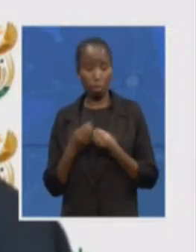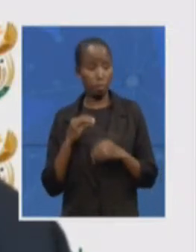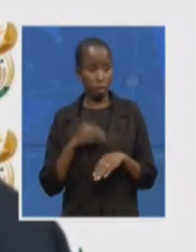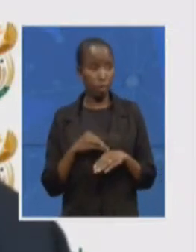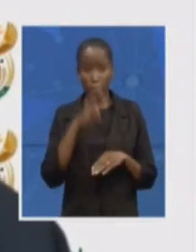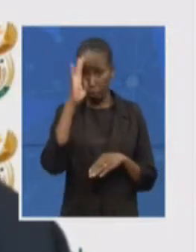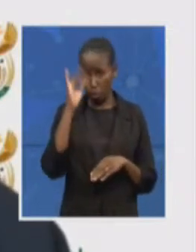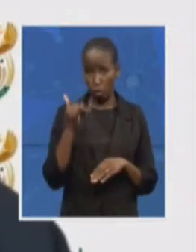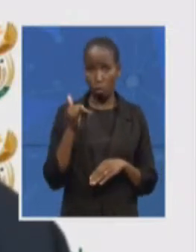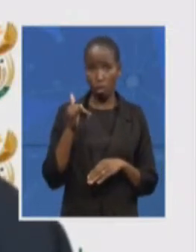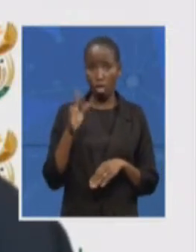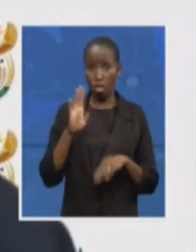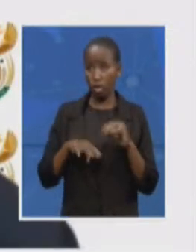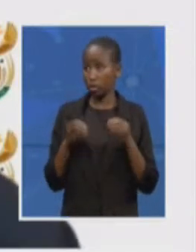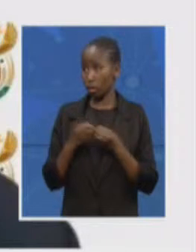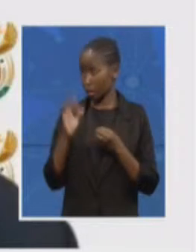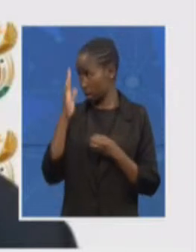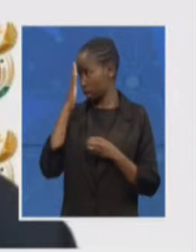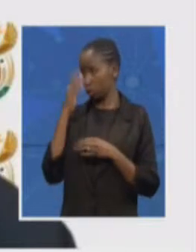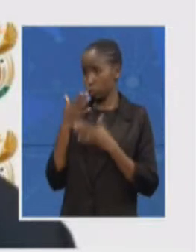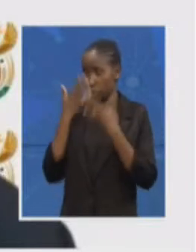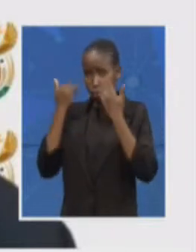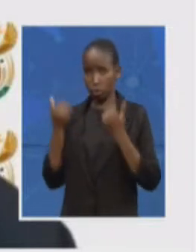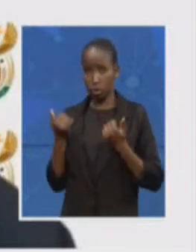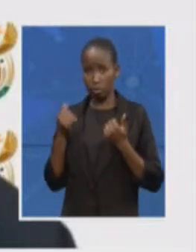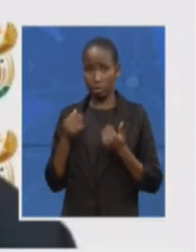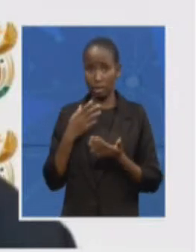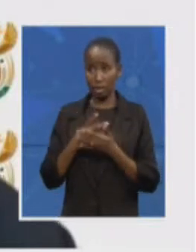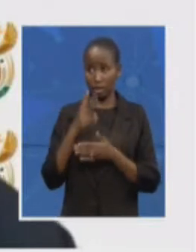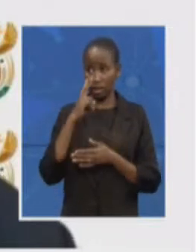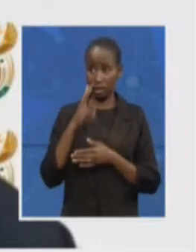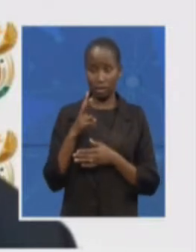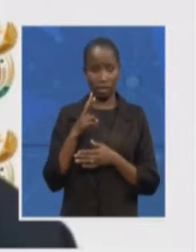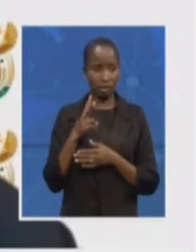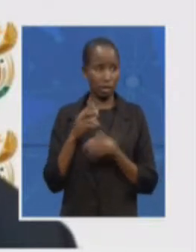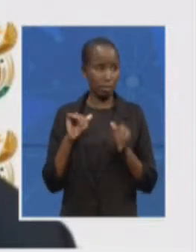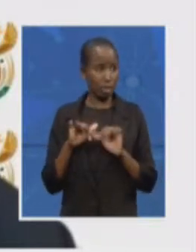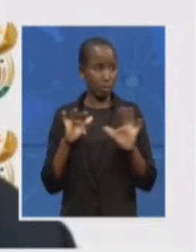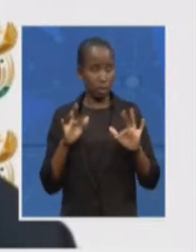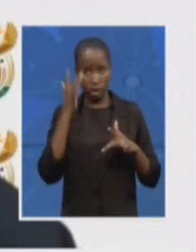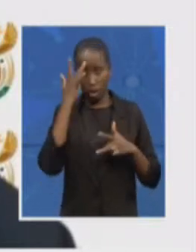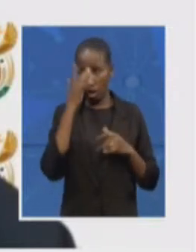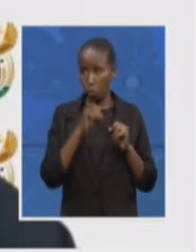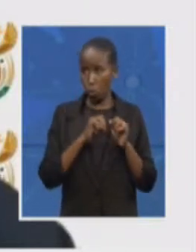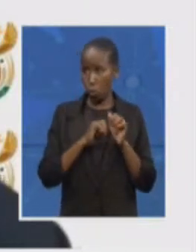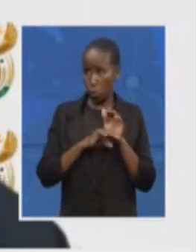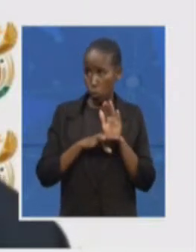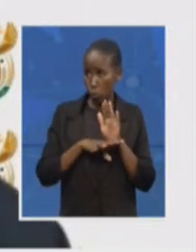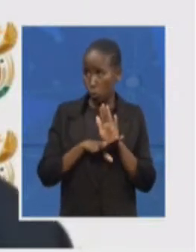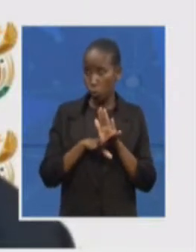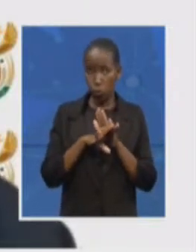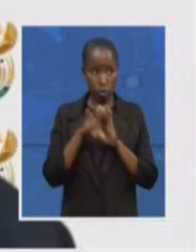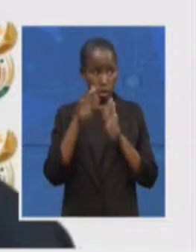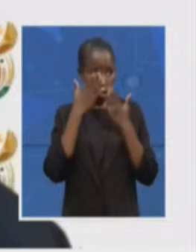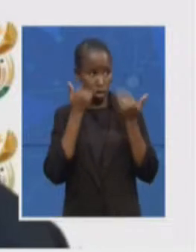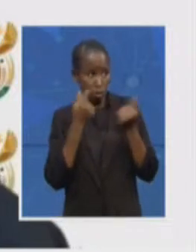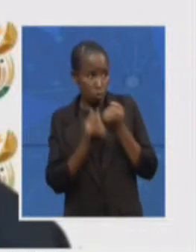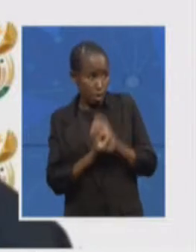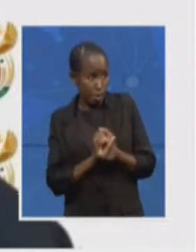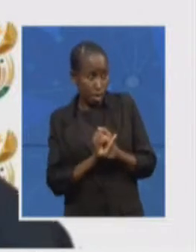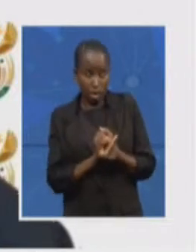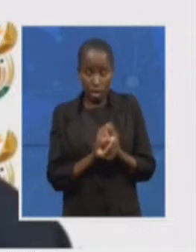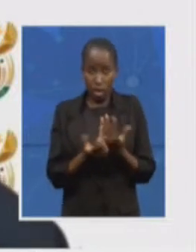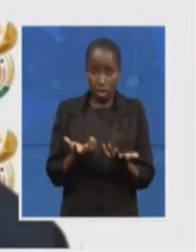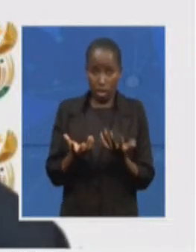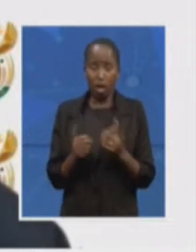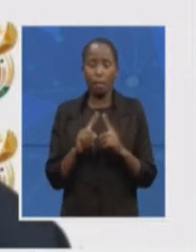seeing infections rising, we didn't know what was it about, what was the cause. And thanks for their diligent work, we now know